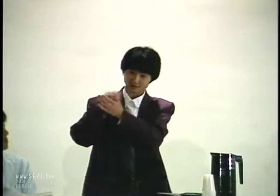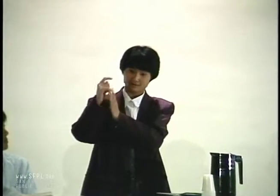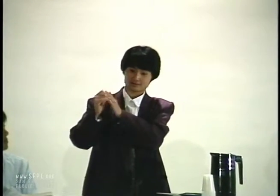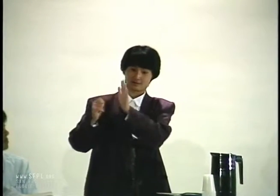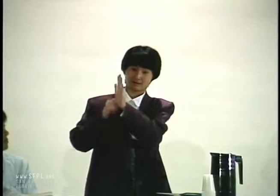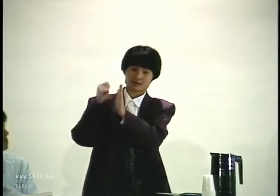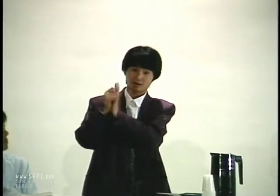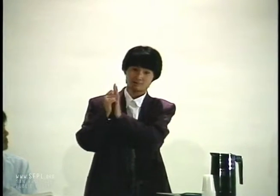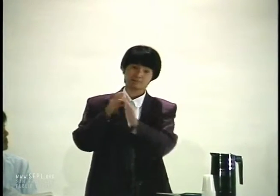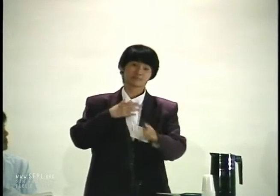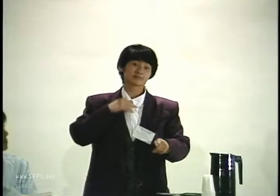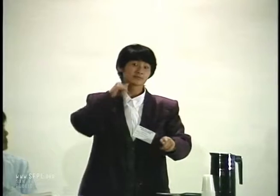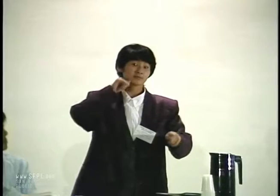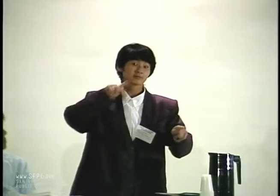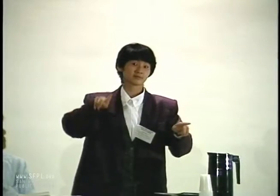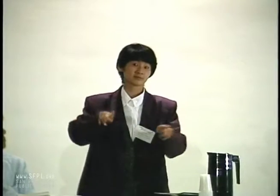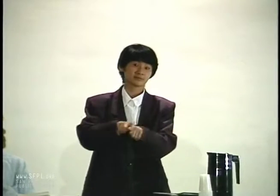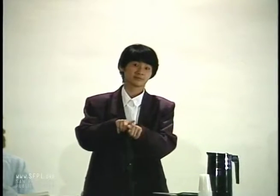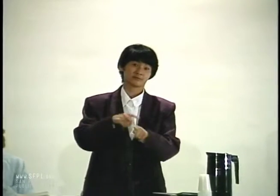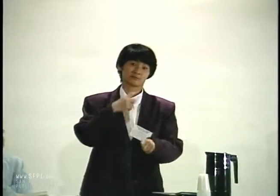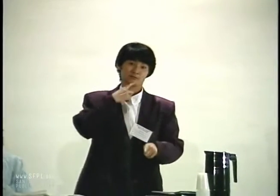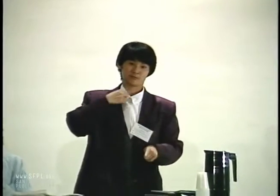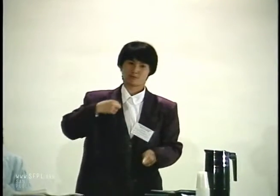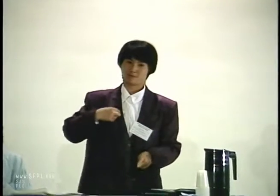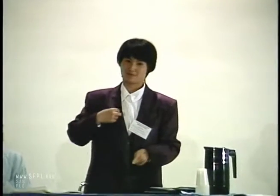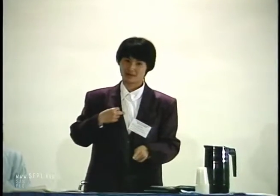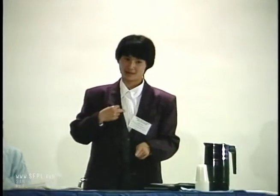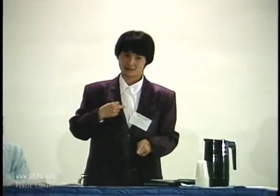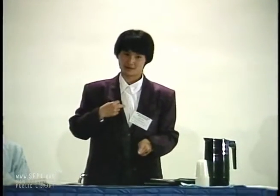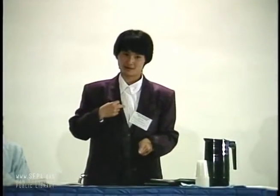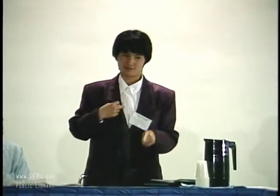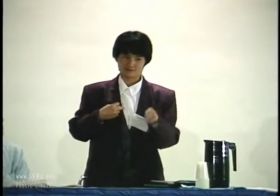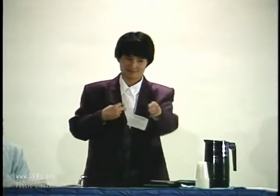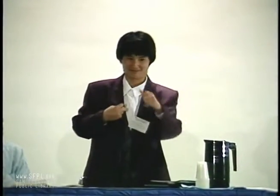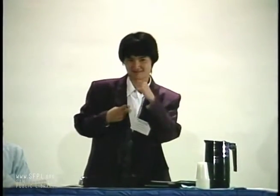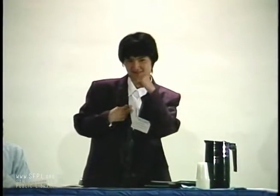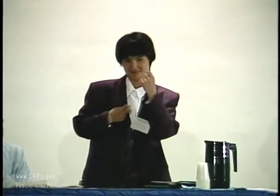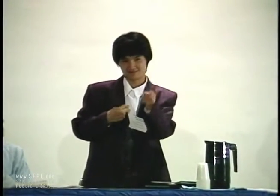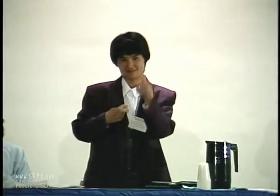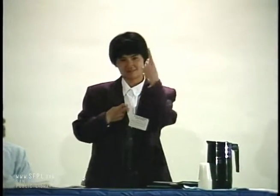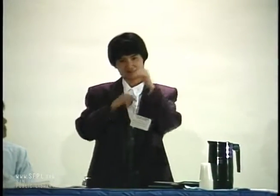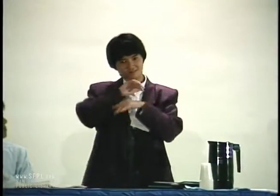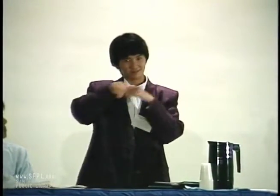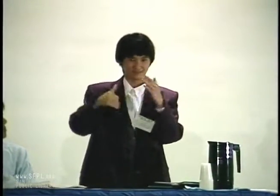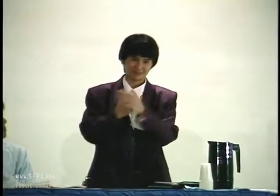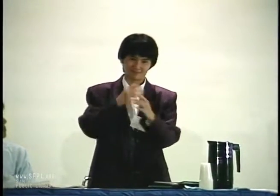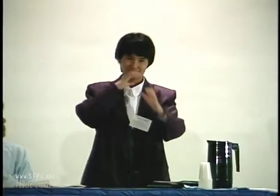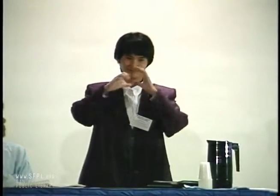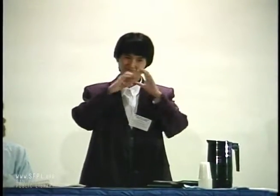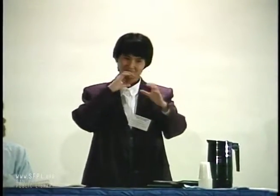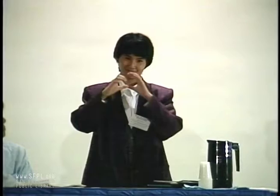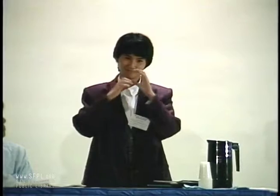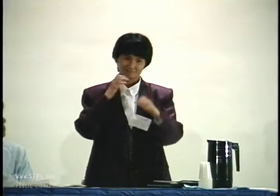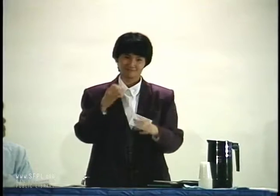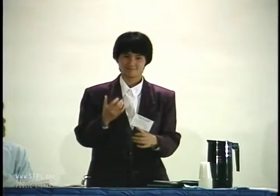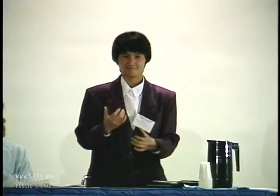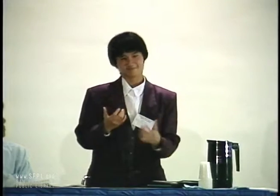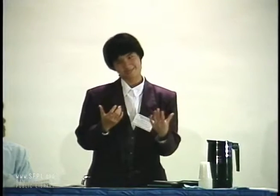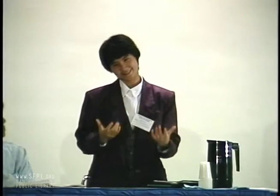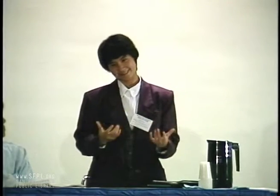When I arrived on the island where we stayed for 1 year, I realized my sister told me that I was deaf. And that's why I didn't